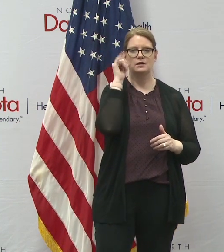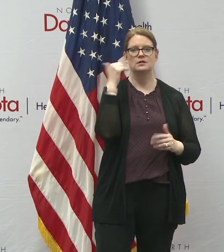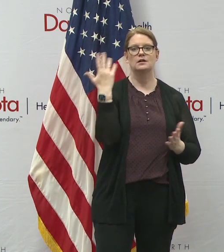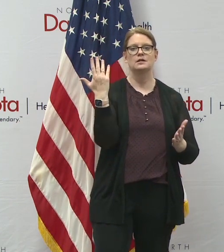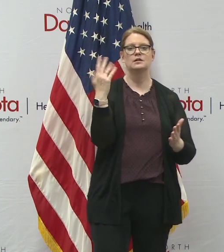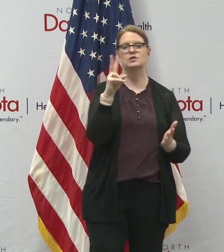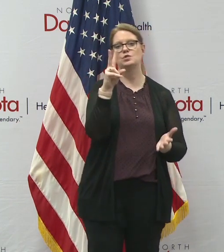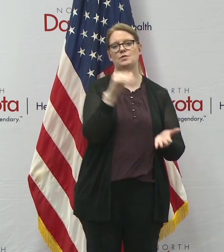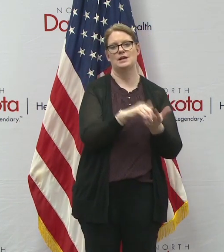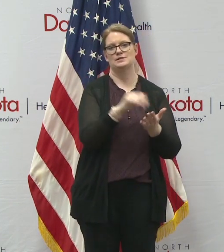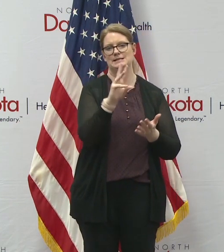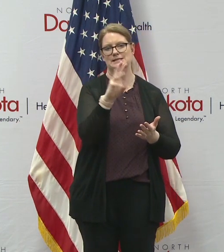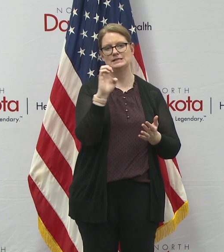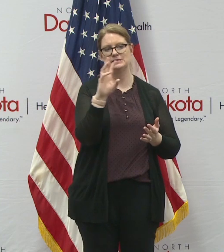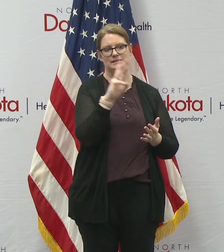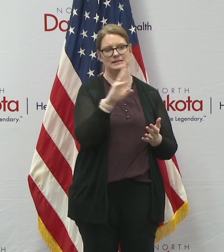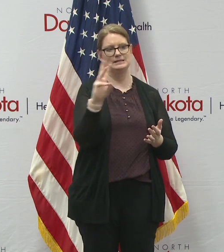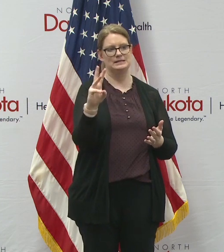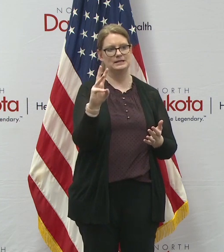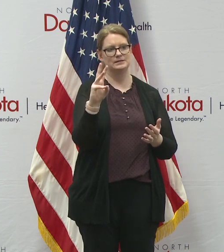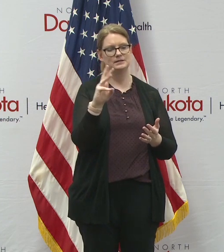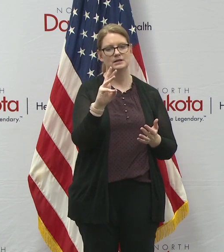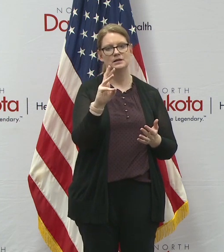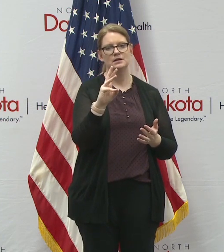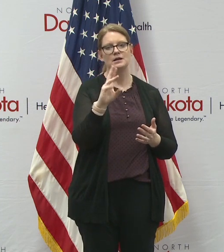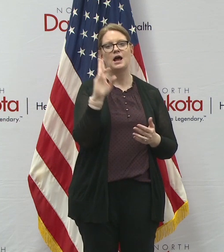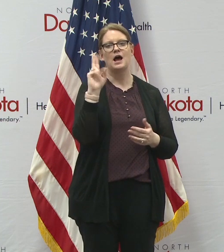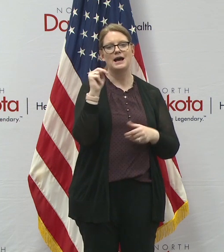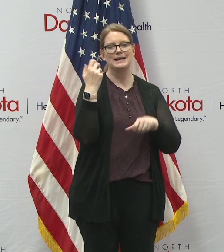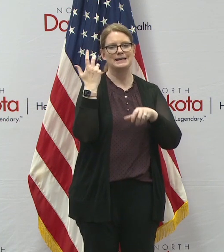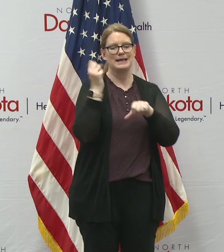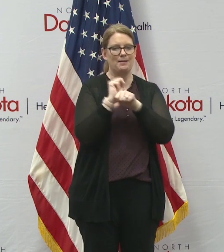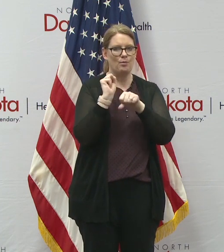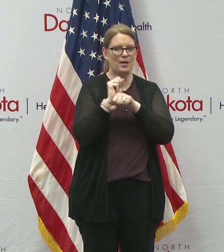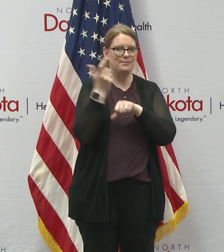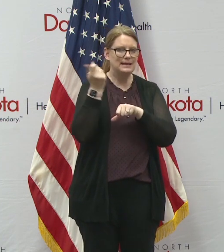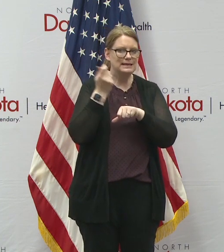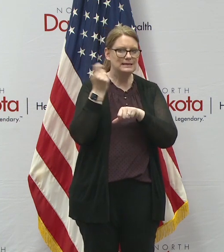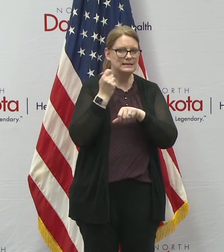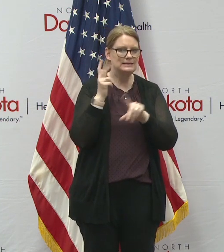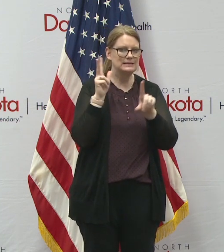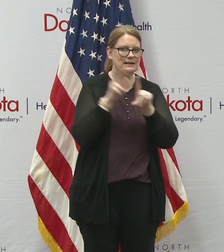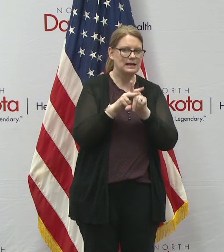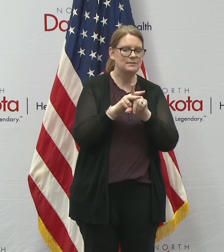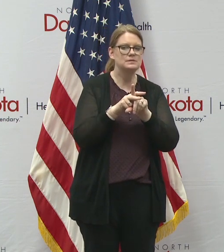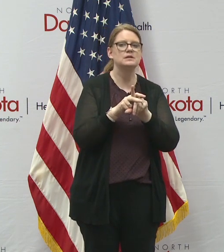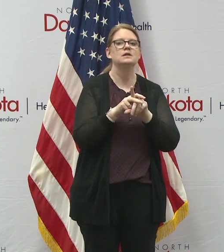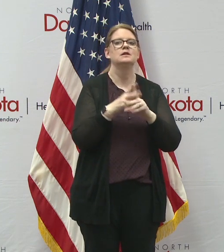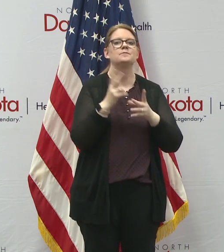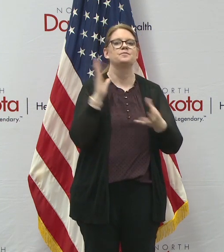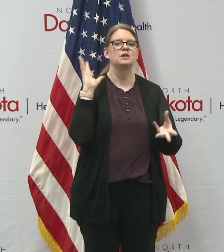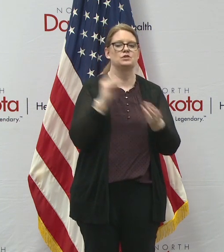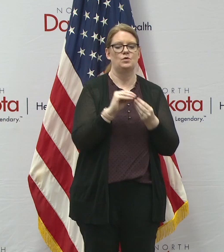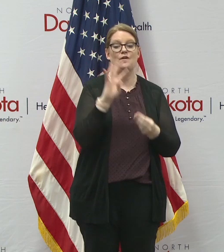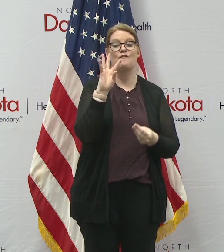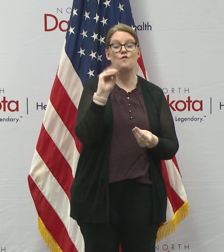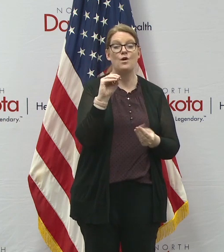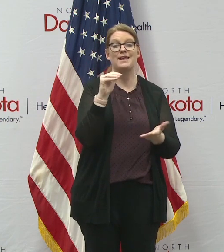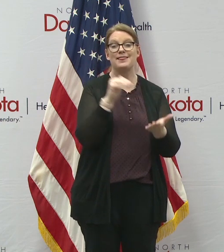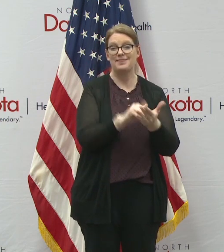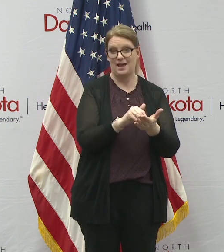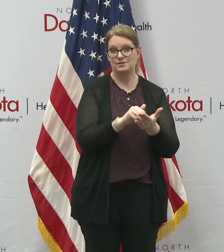day, 2,666 unemployment claims filed. That brings the total topping